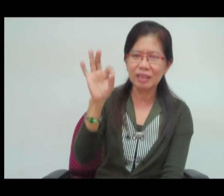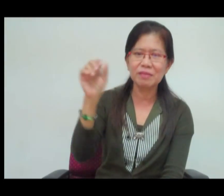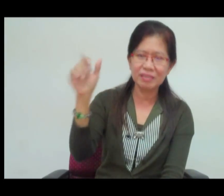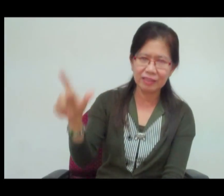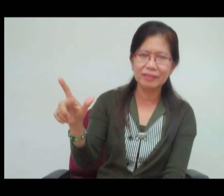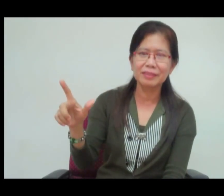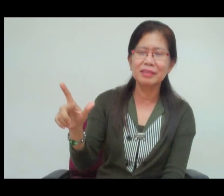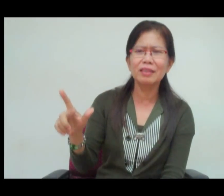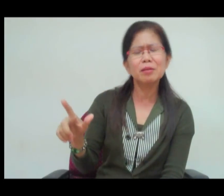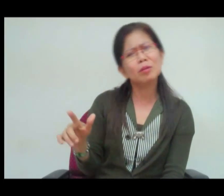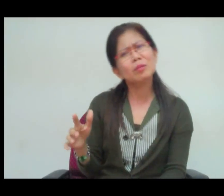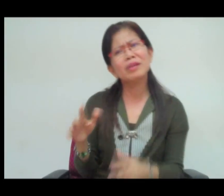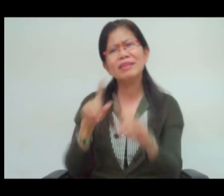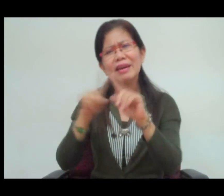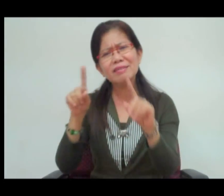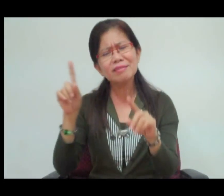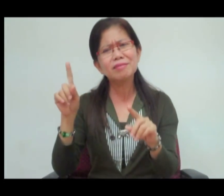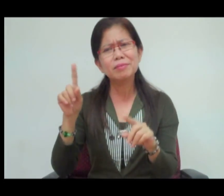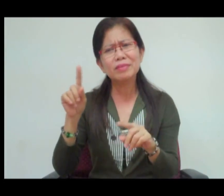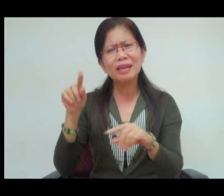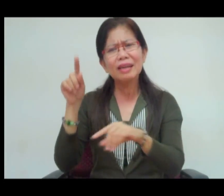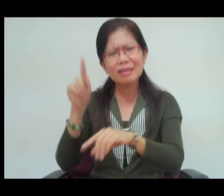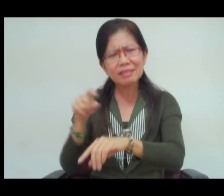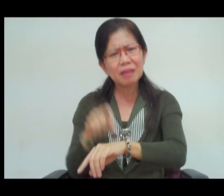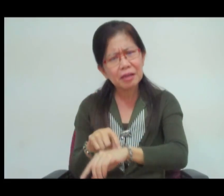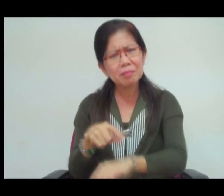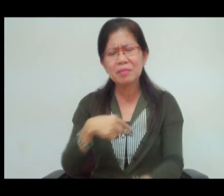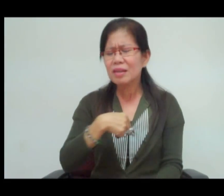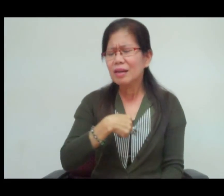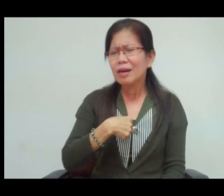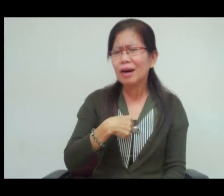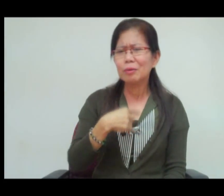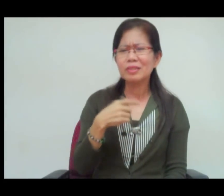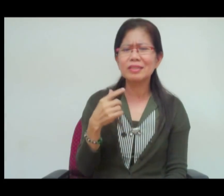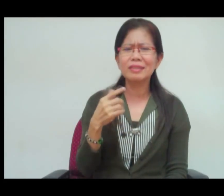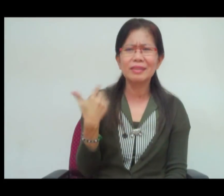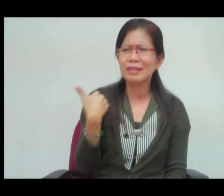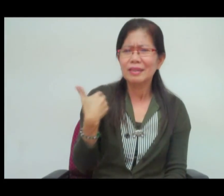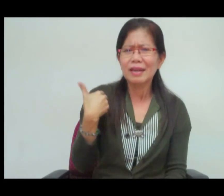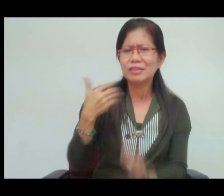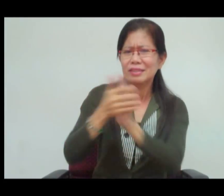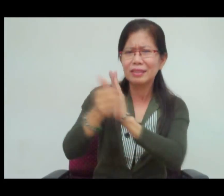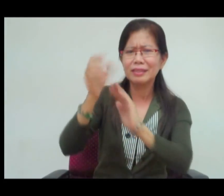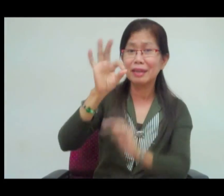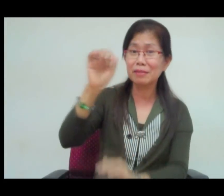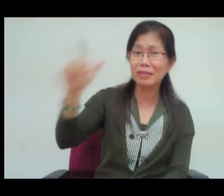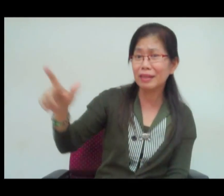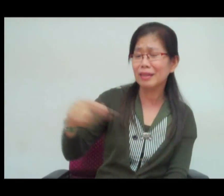FSL. But then, at the time, I was not yet skilled in FSL,